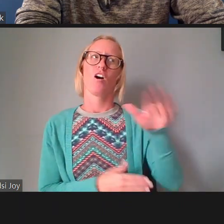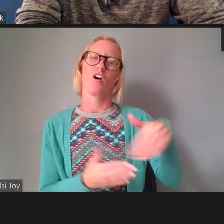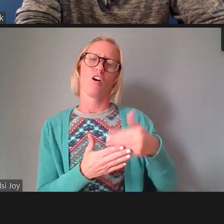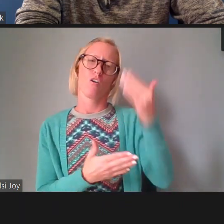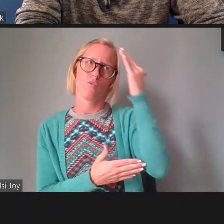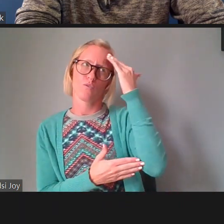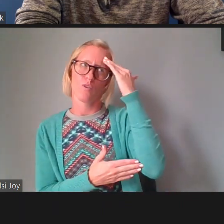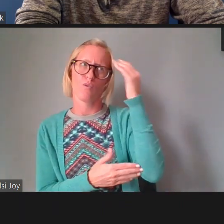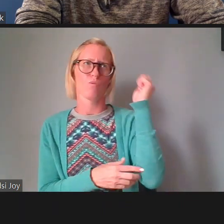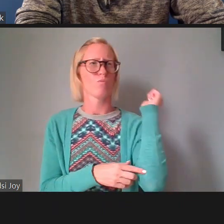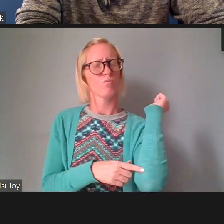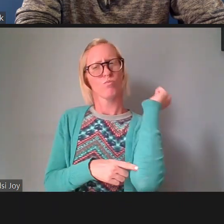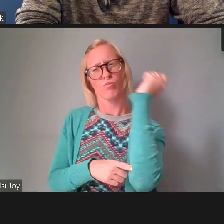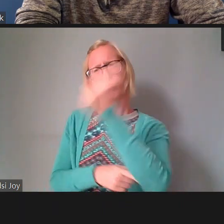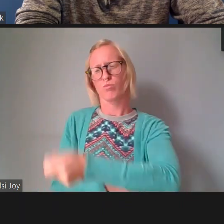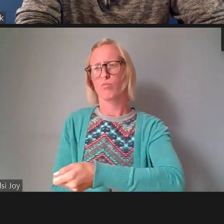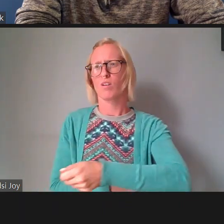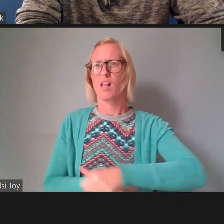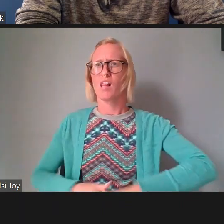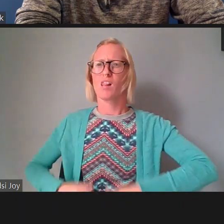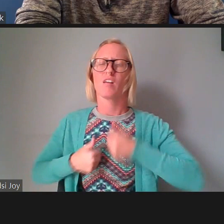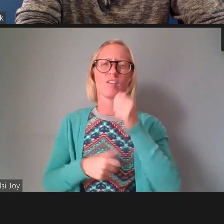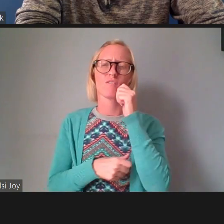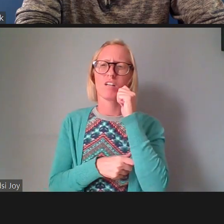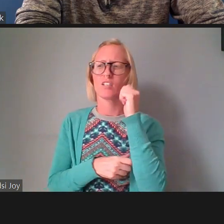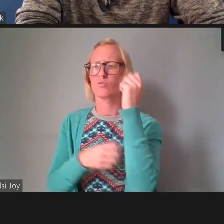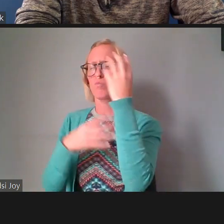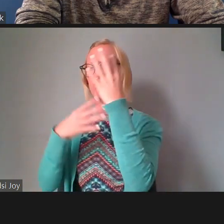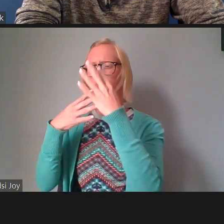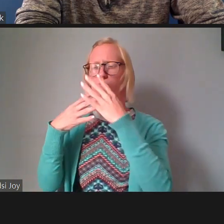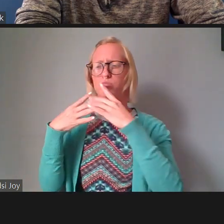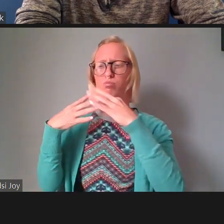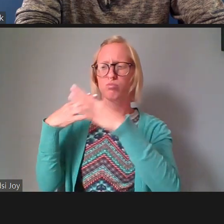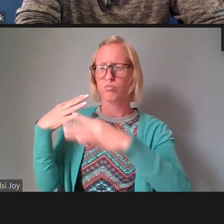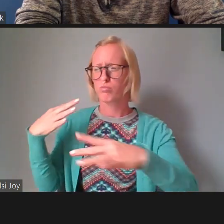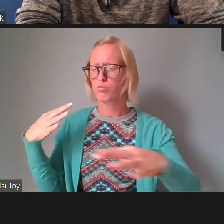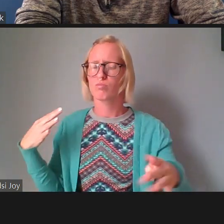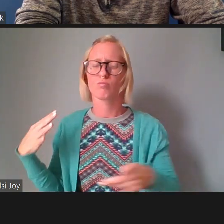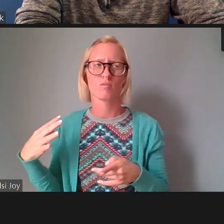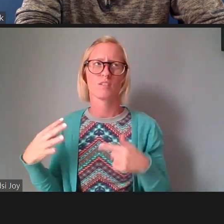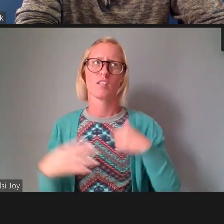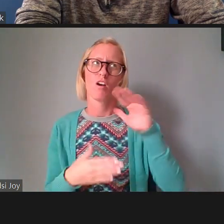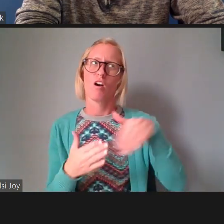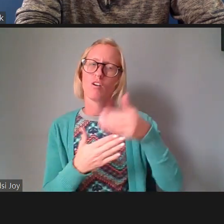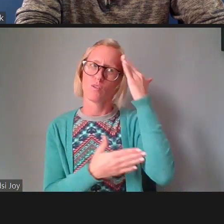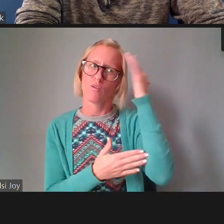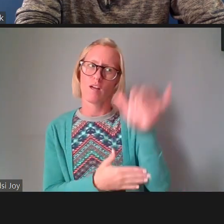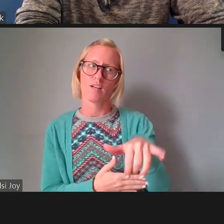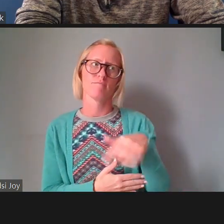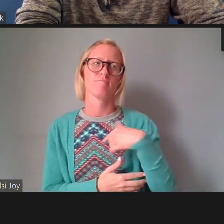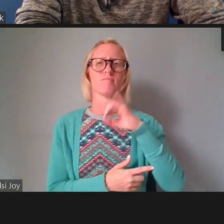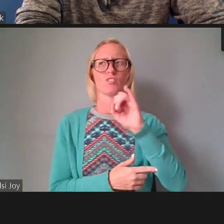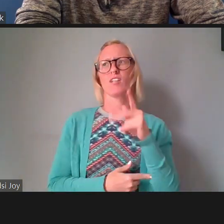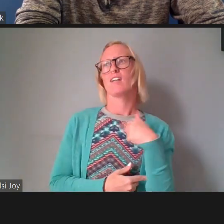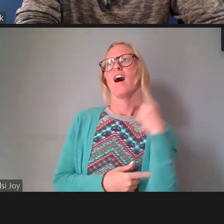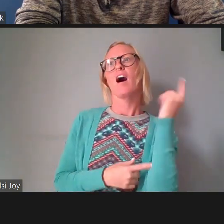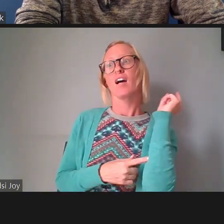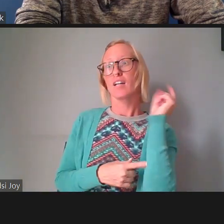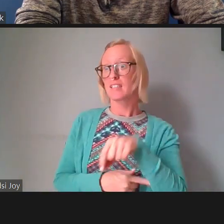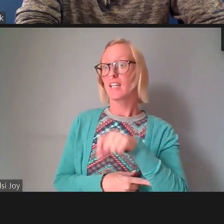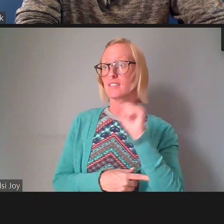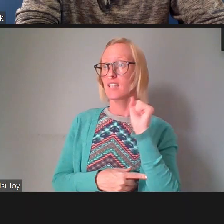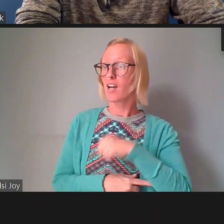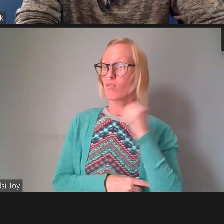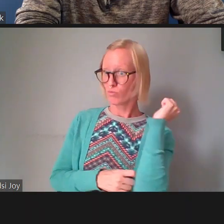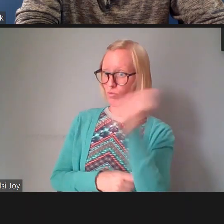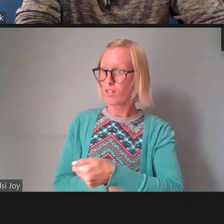into living flesh, because of the unbearable blood. I was going to, said Jack. He was ahead of them, and